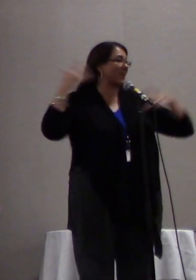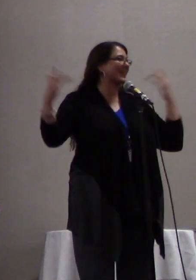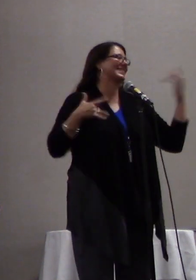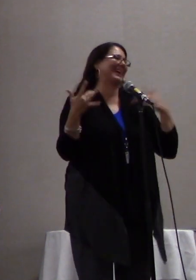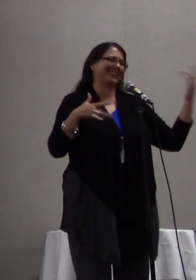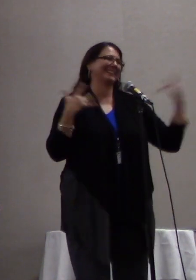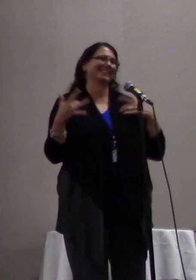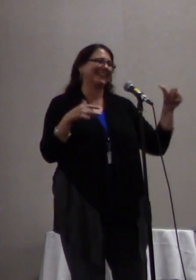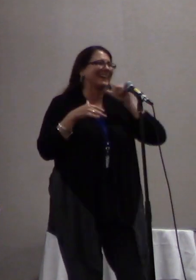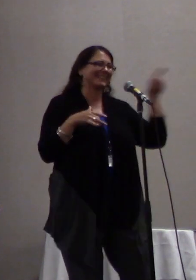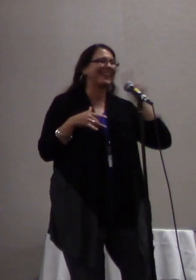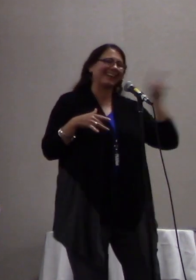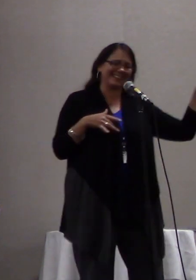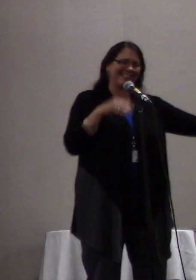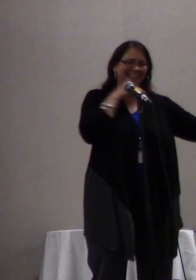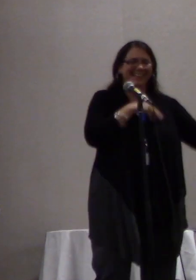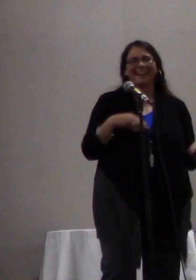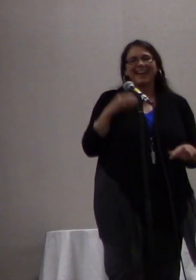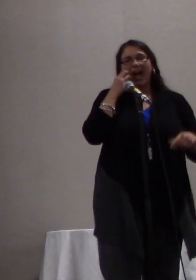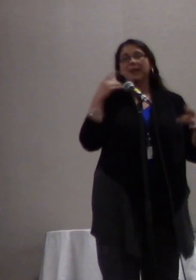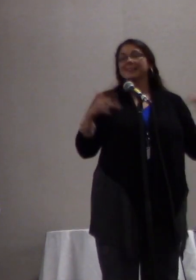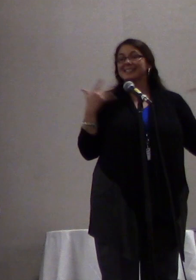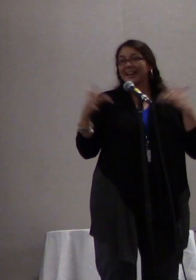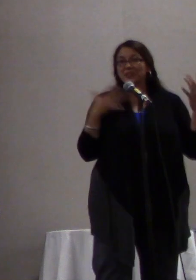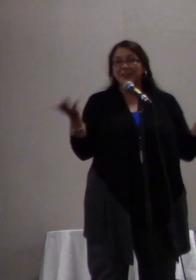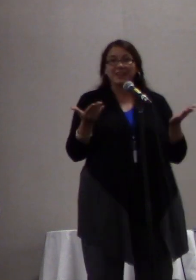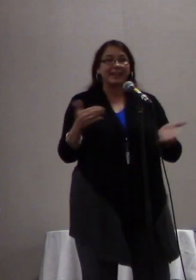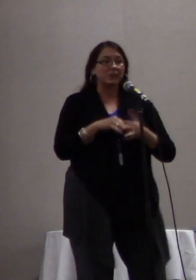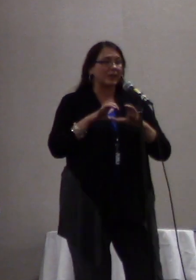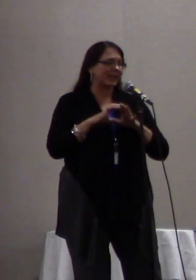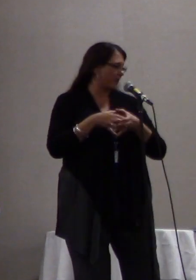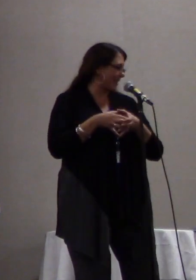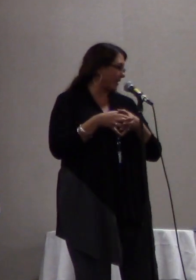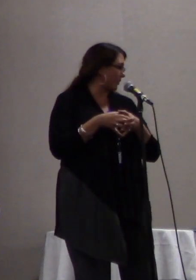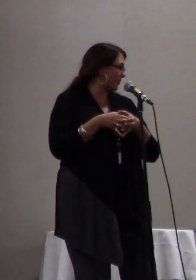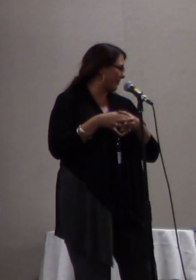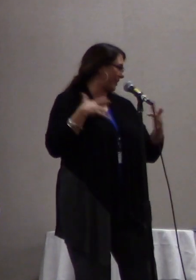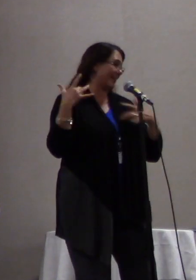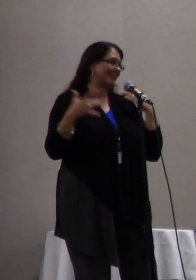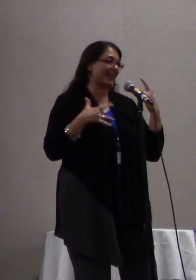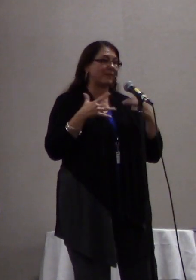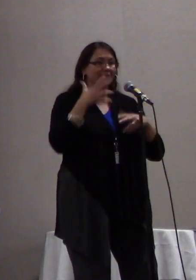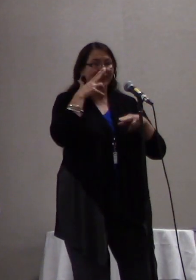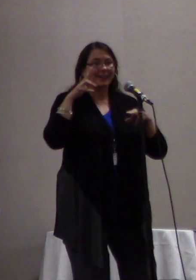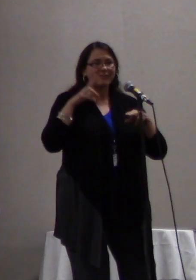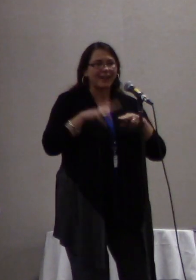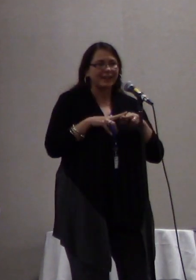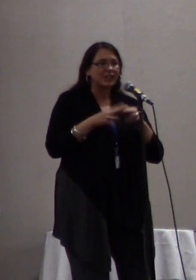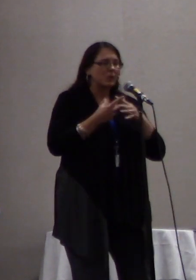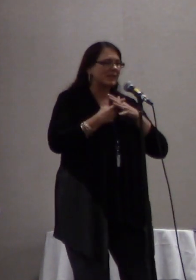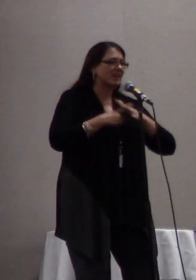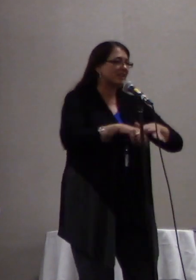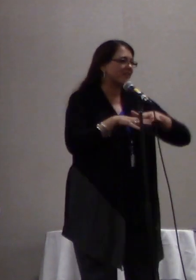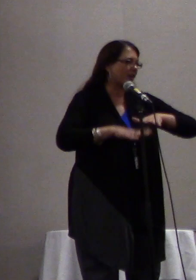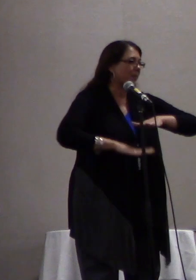I'm so excited. Really. I'm excited to be here again working with that group. Very excited. We have a lot of